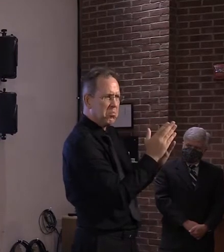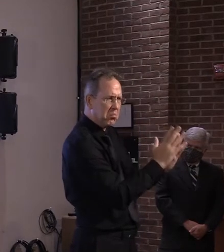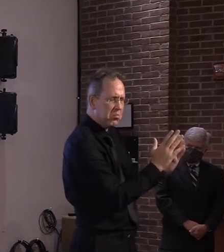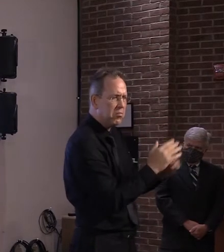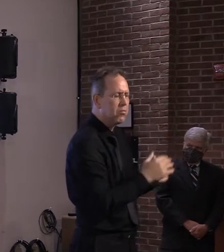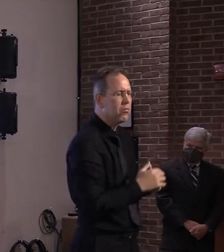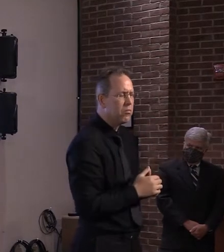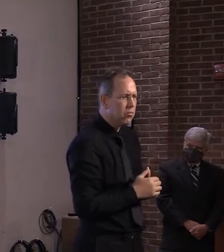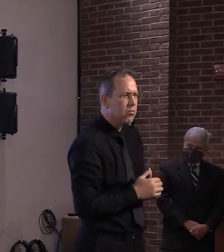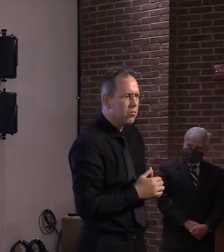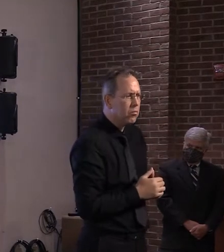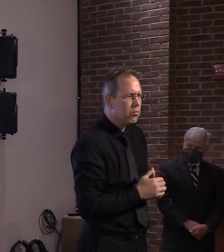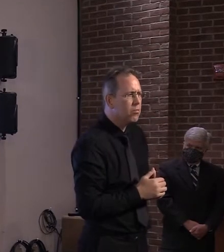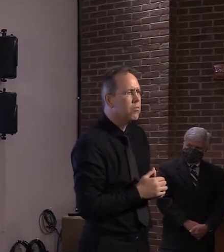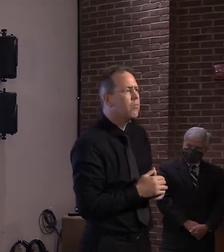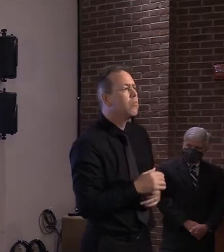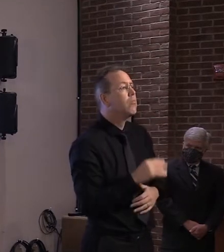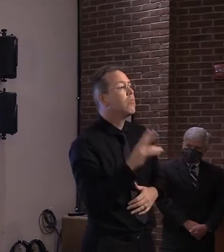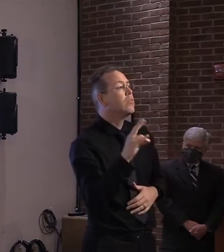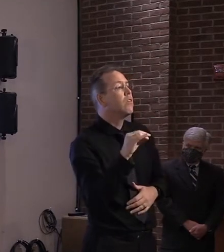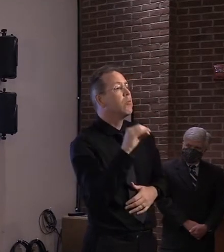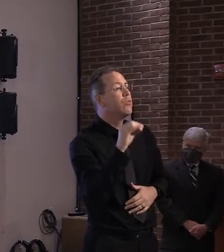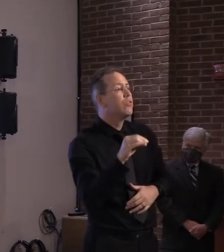70% have been female.